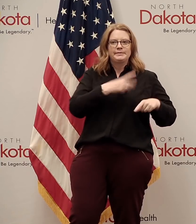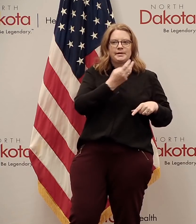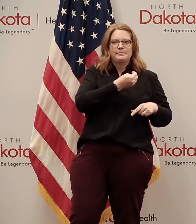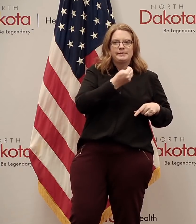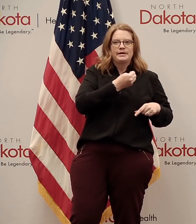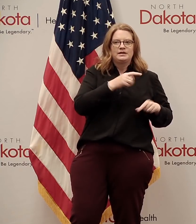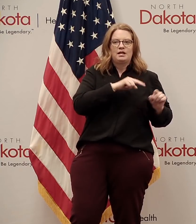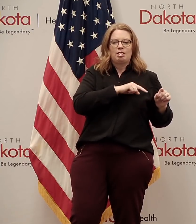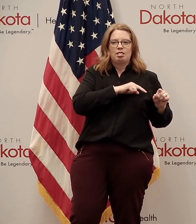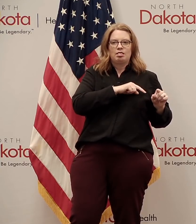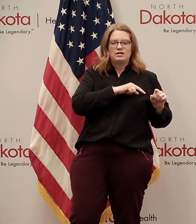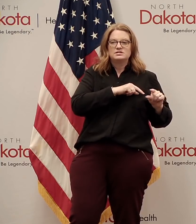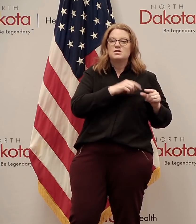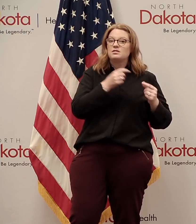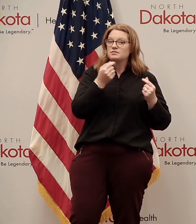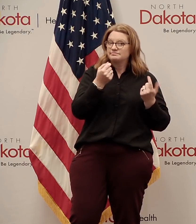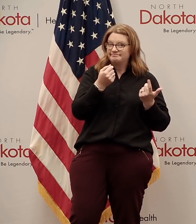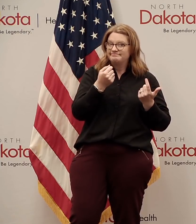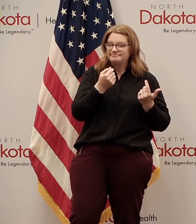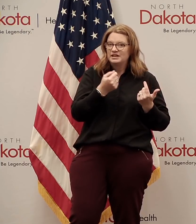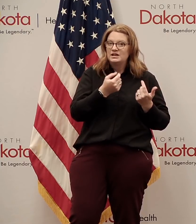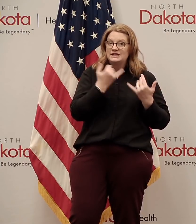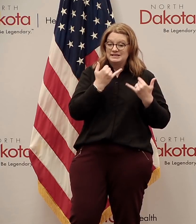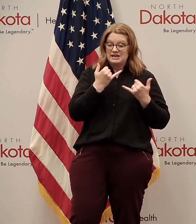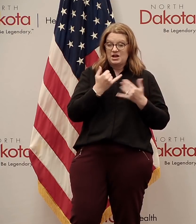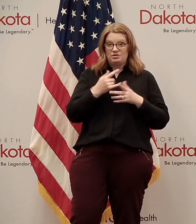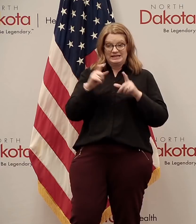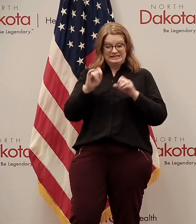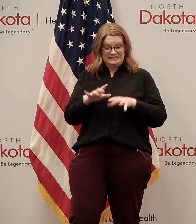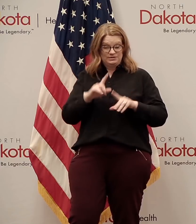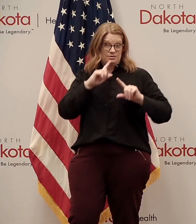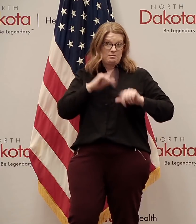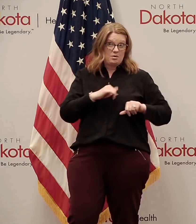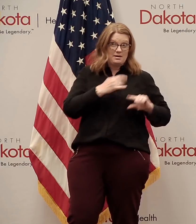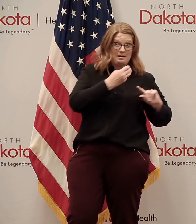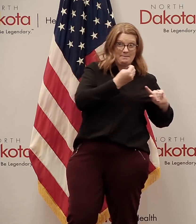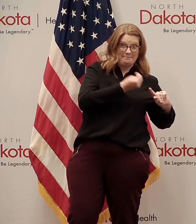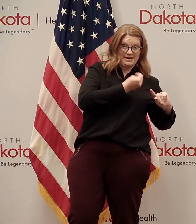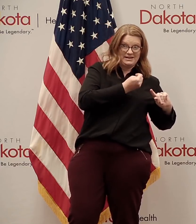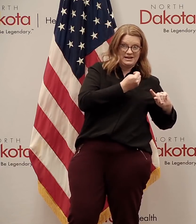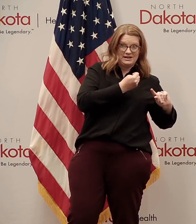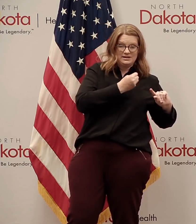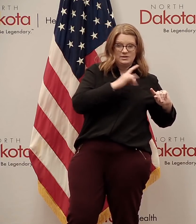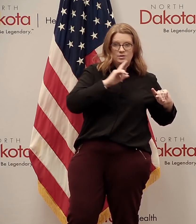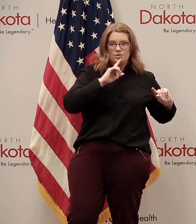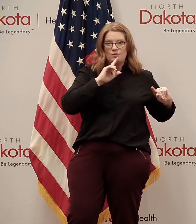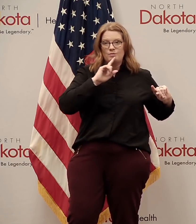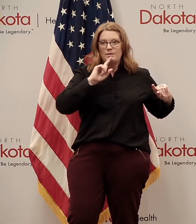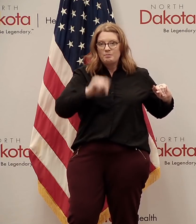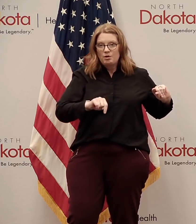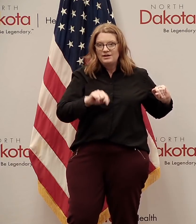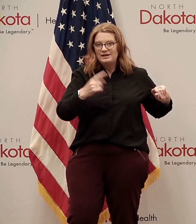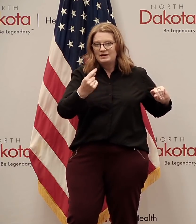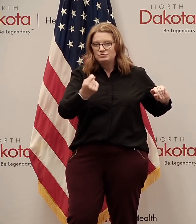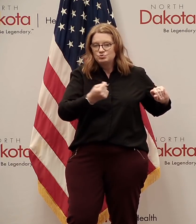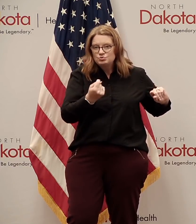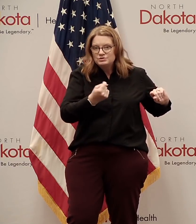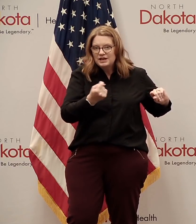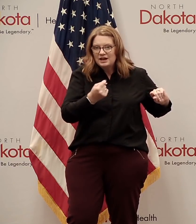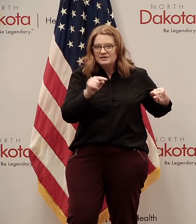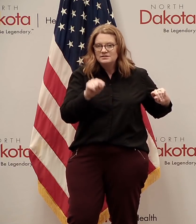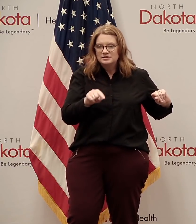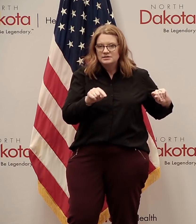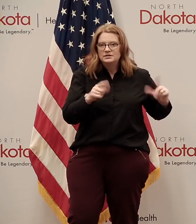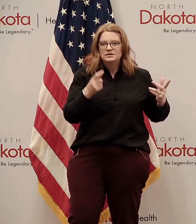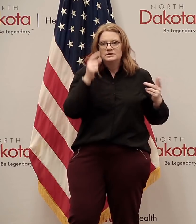so a bunch of tests that would have been reported on Monday were reported during the 24 hours on Tuesday. So I think the